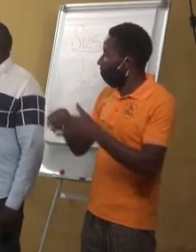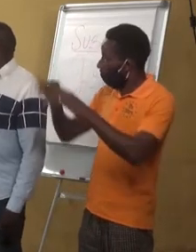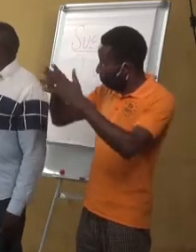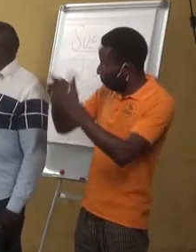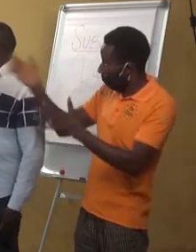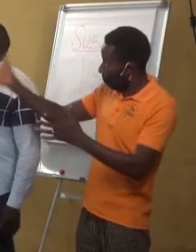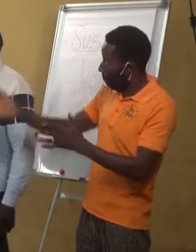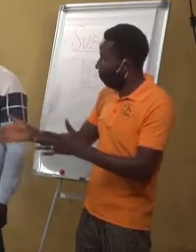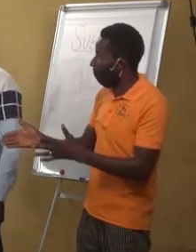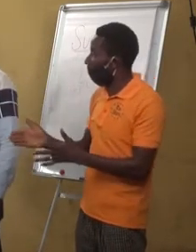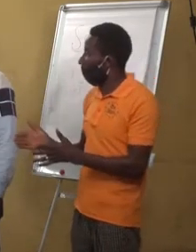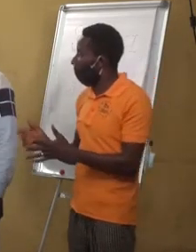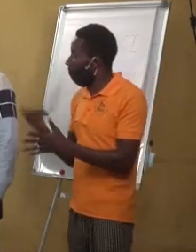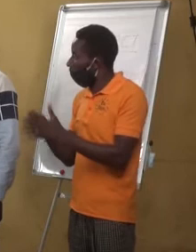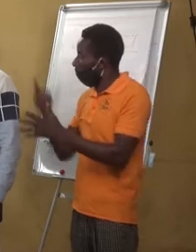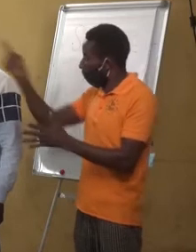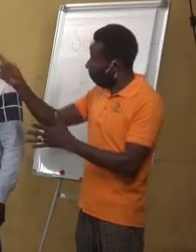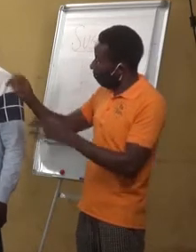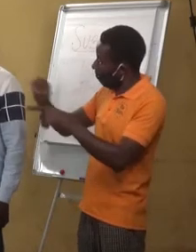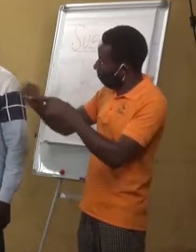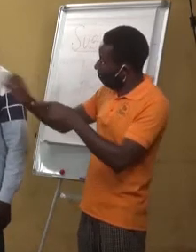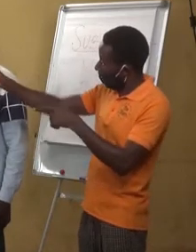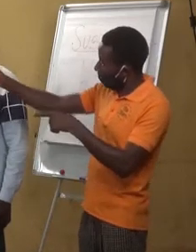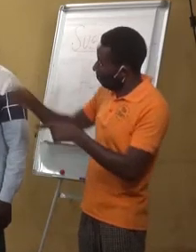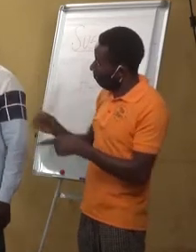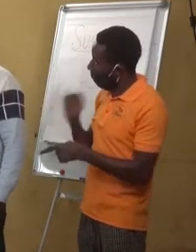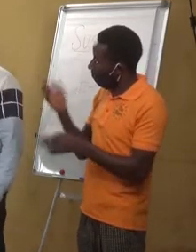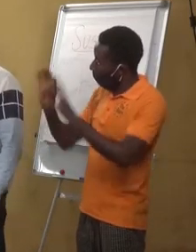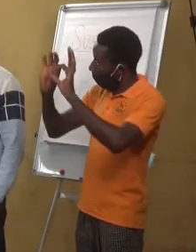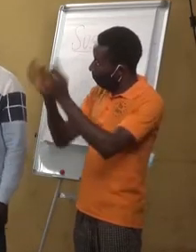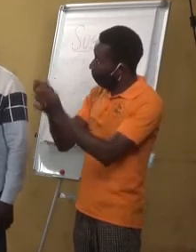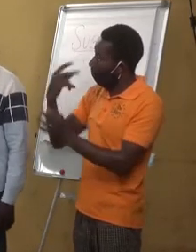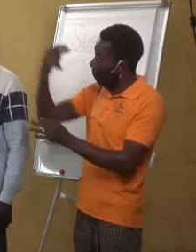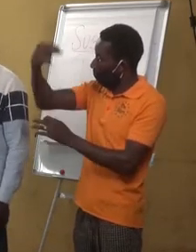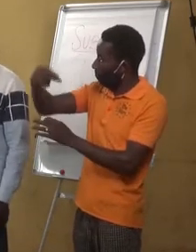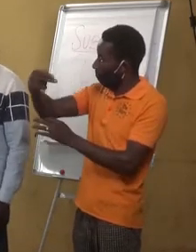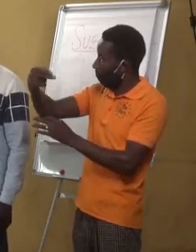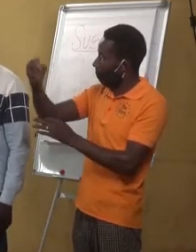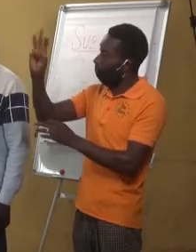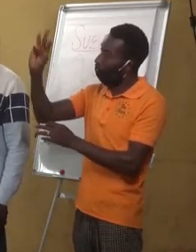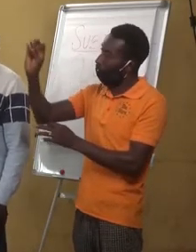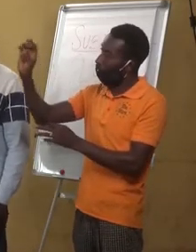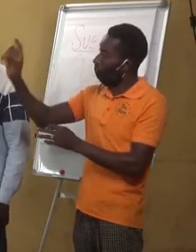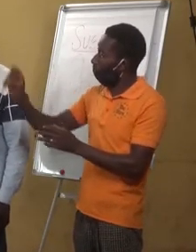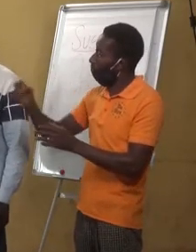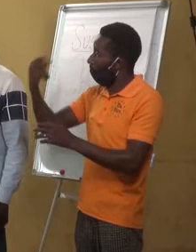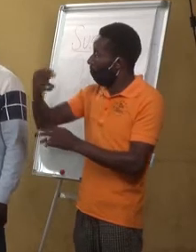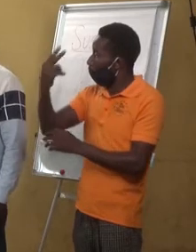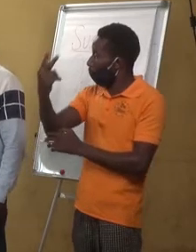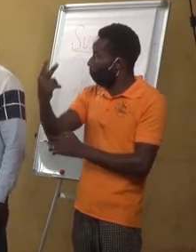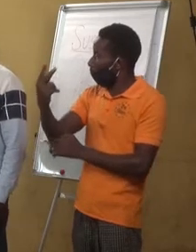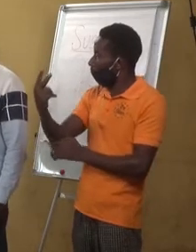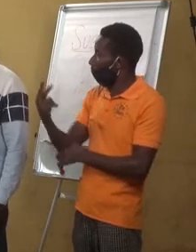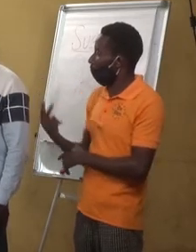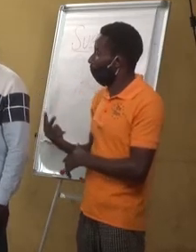you agree with me that the first element there is the formation of hydrogen molecule, H2. This type of bonding, we